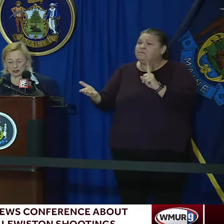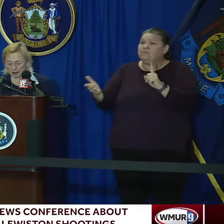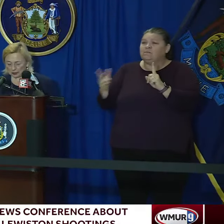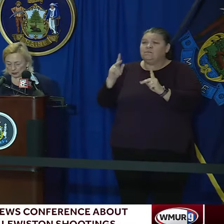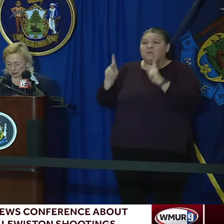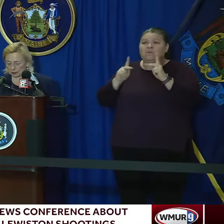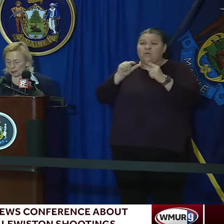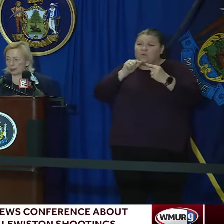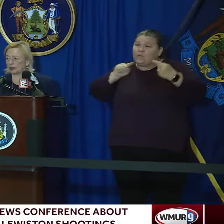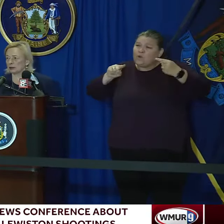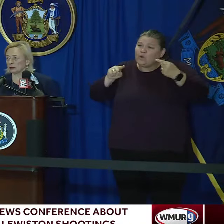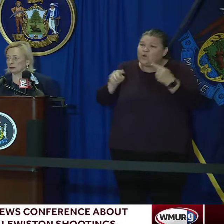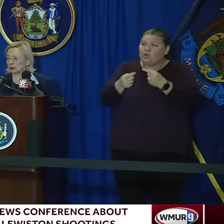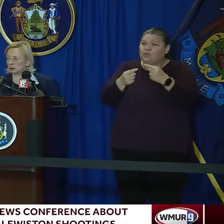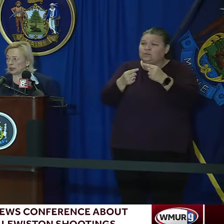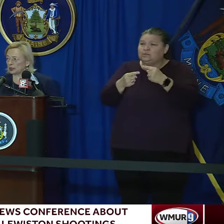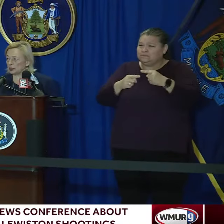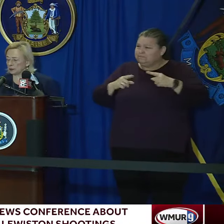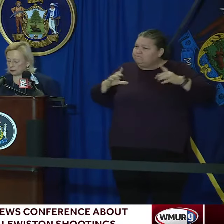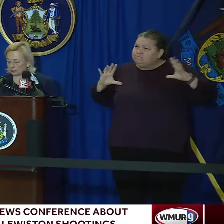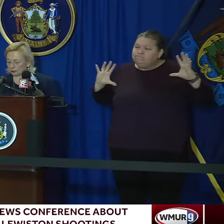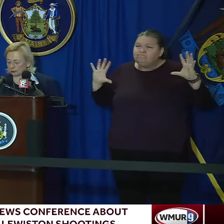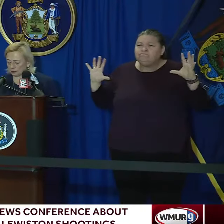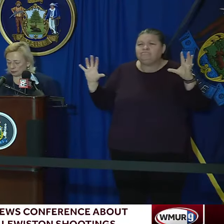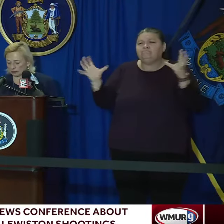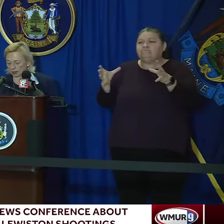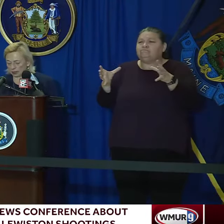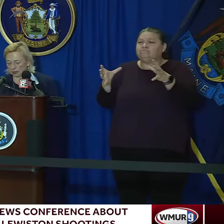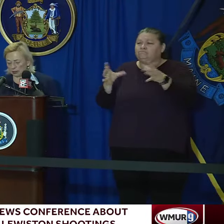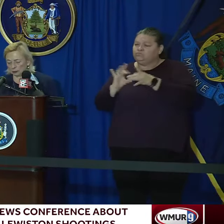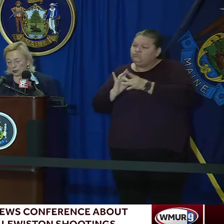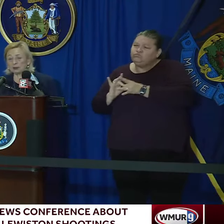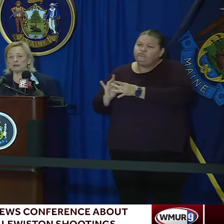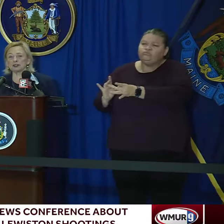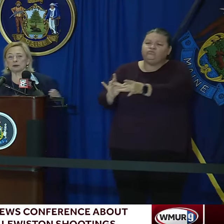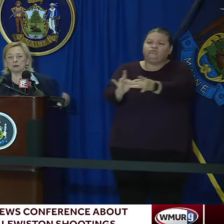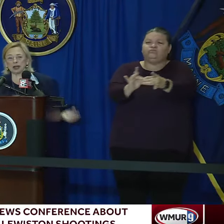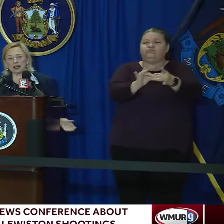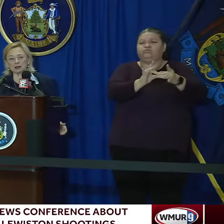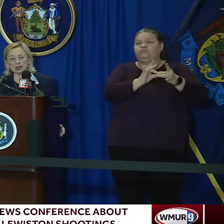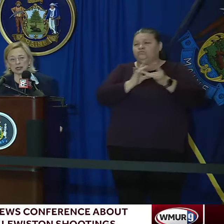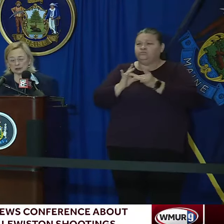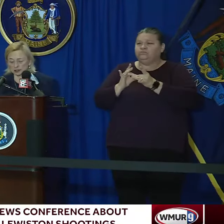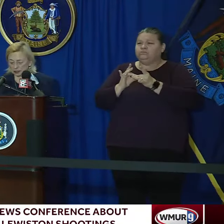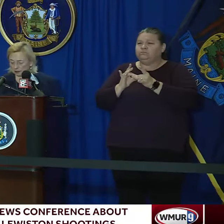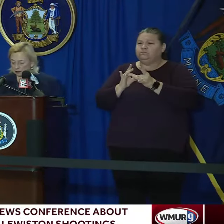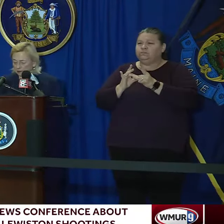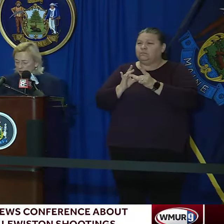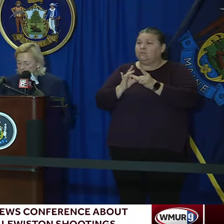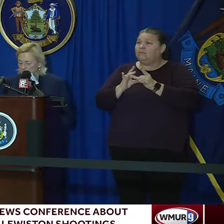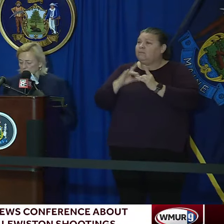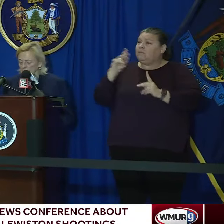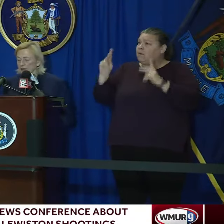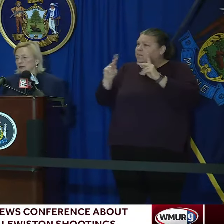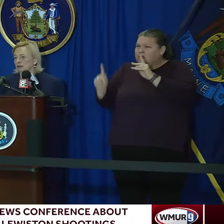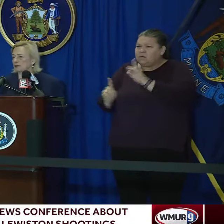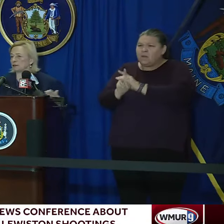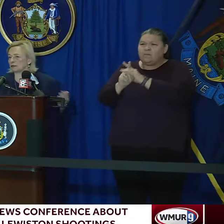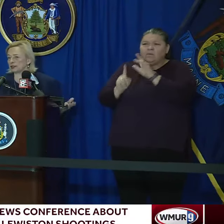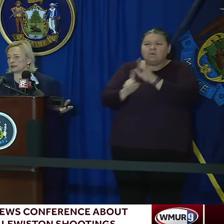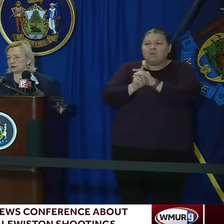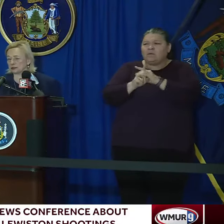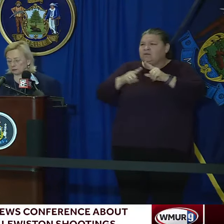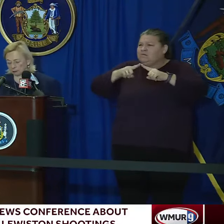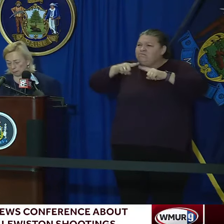be together with one another. People of different backgrounds, different faiths,